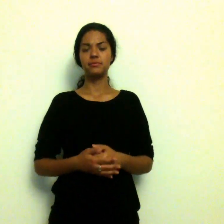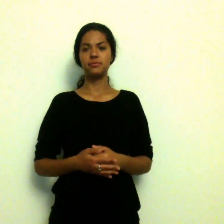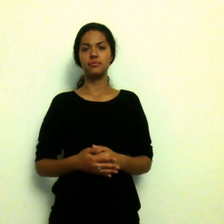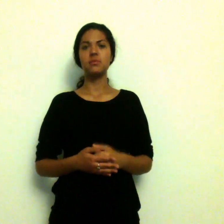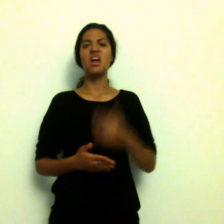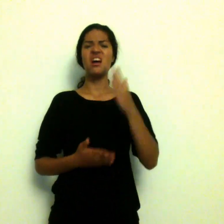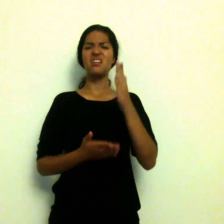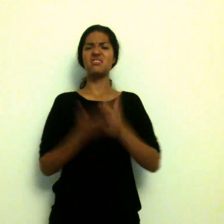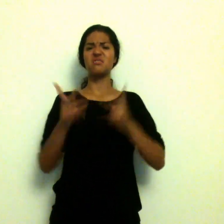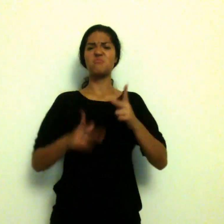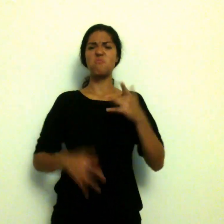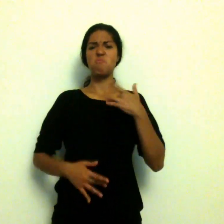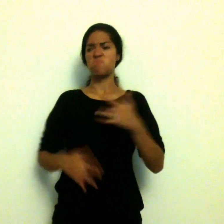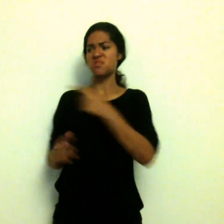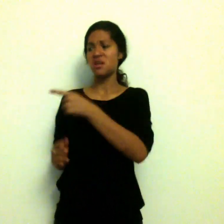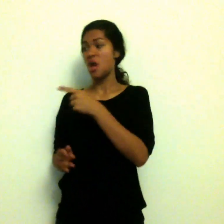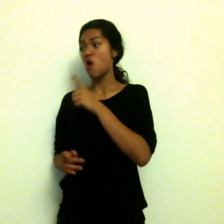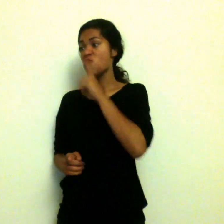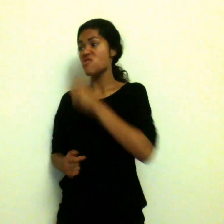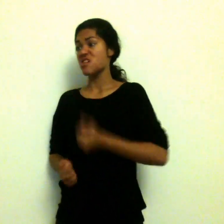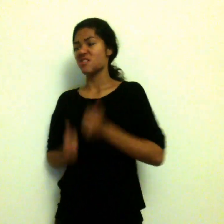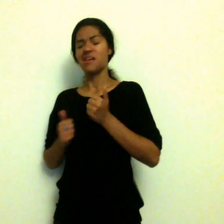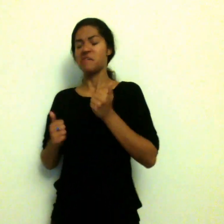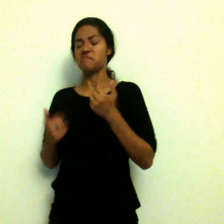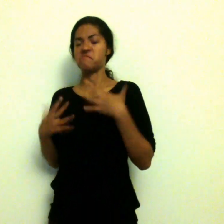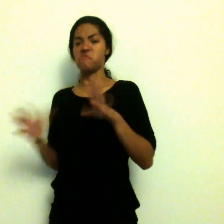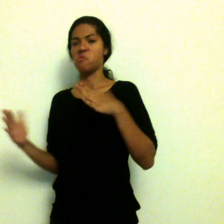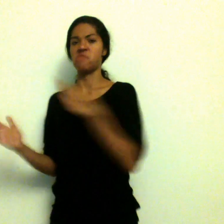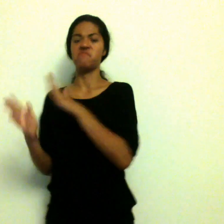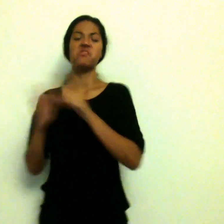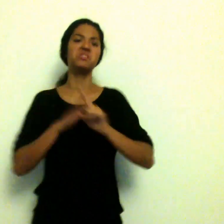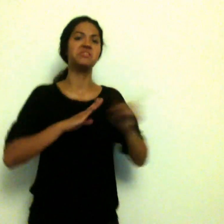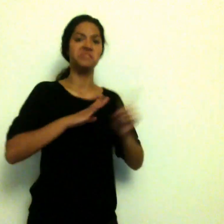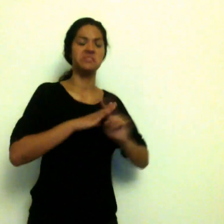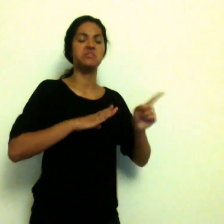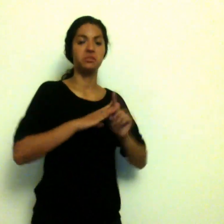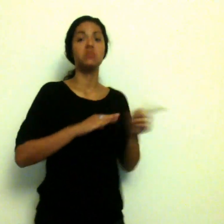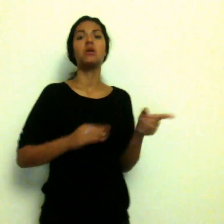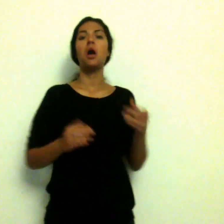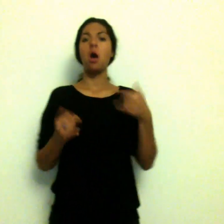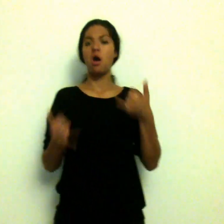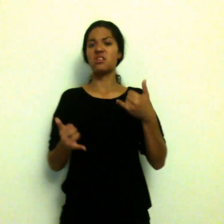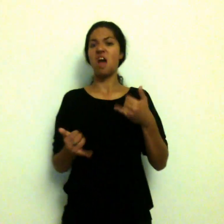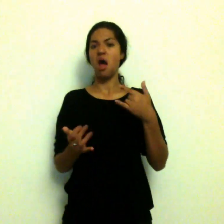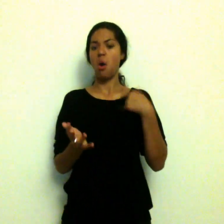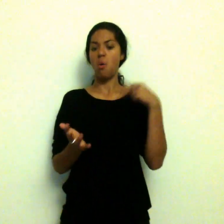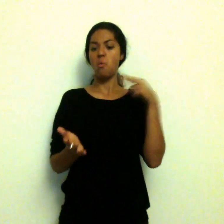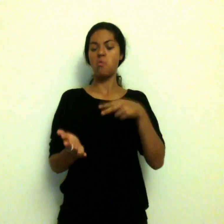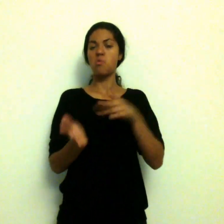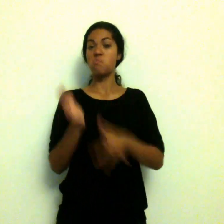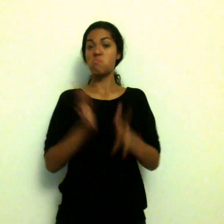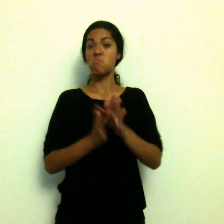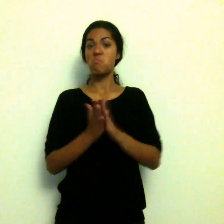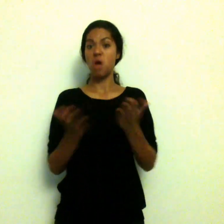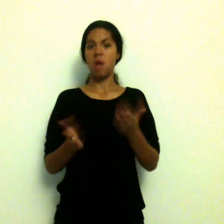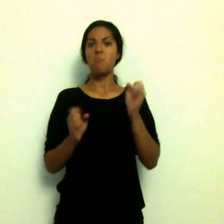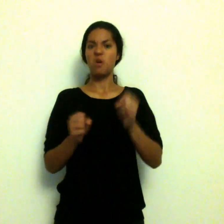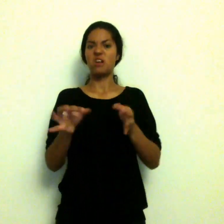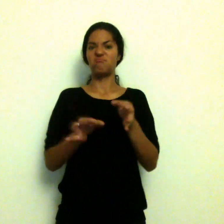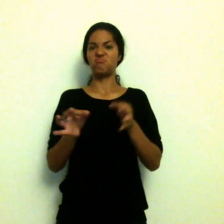story, we can learn how to face reality and teach future generations to do the same. Hello and welcome to Let My People Think with